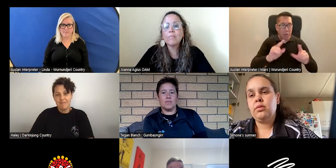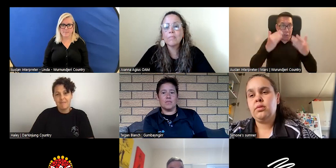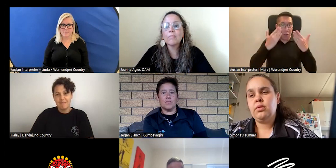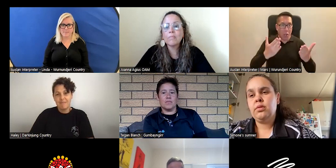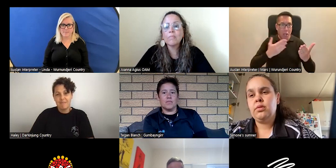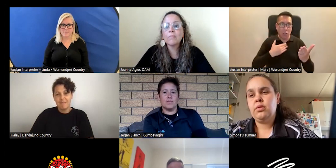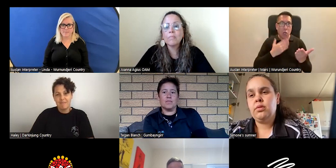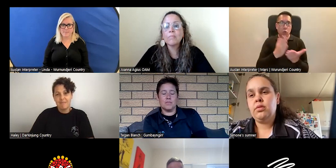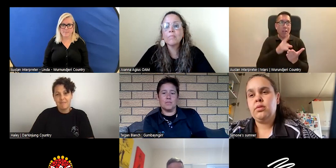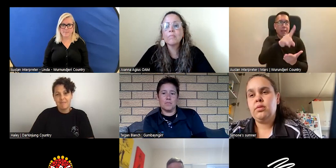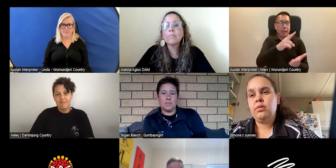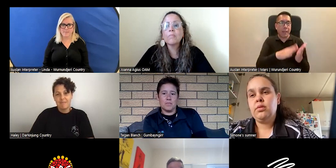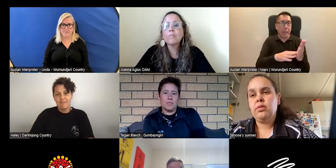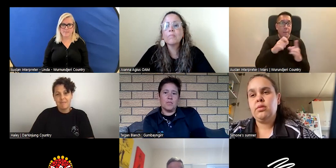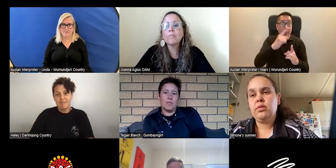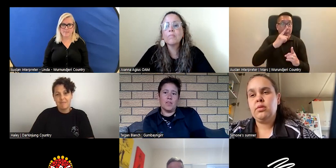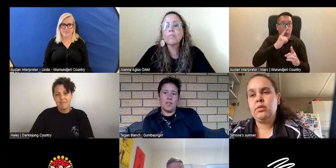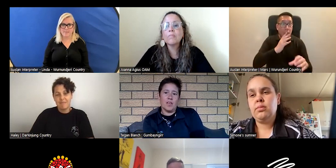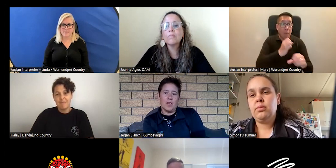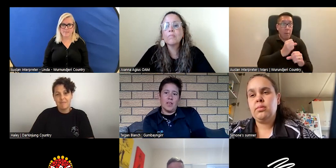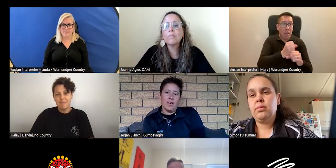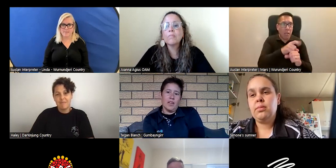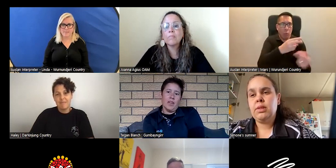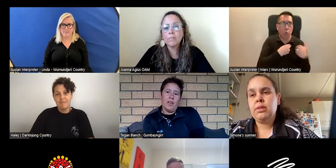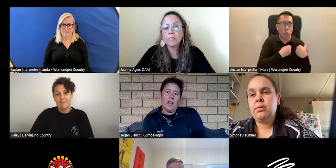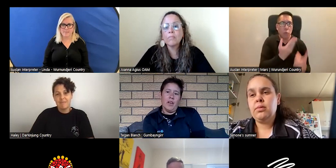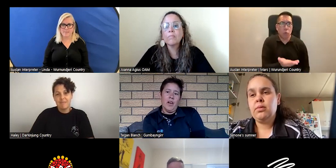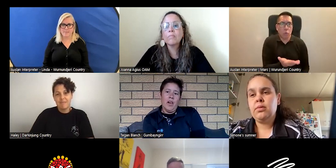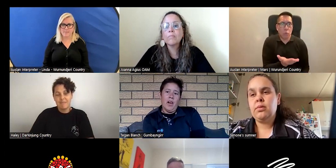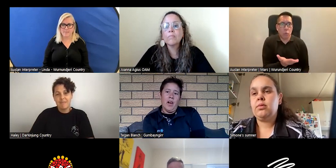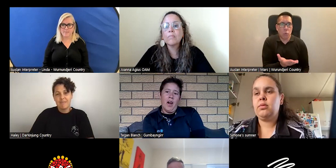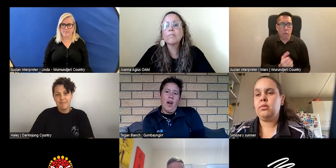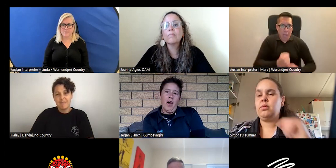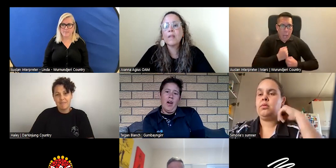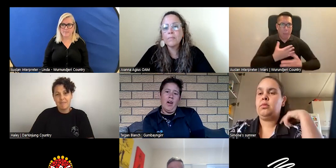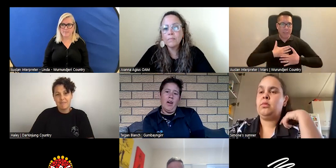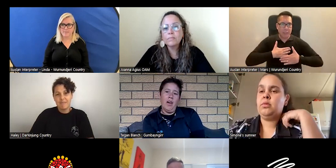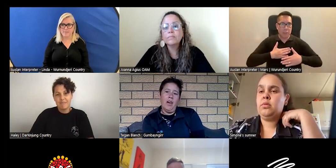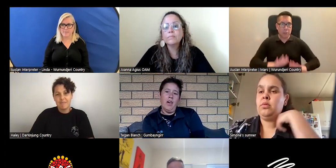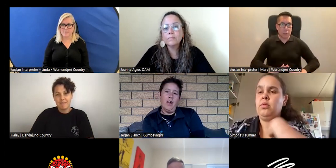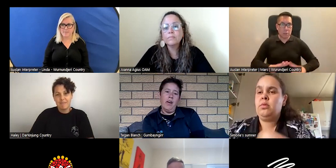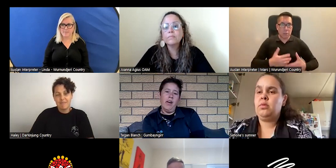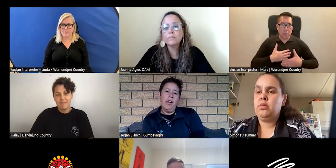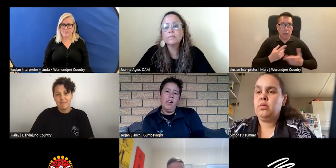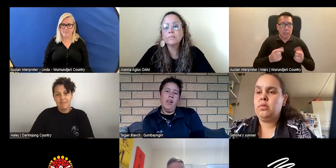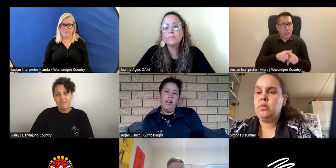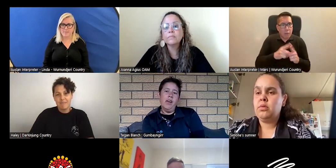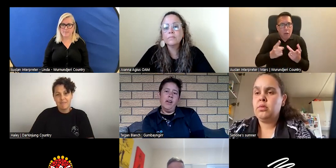our parliamentarians to the same level of account for our business as what they do for every other Australian's